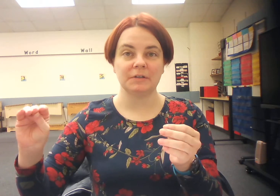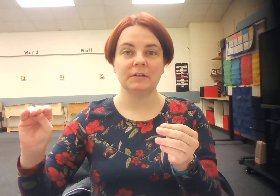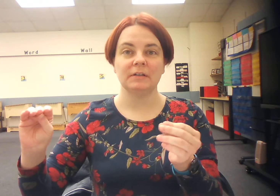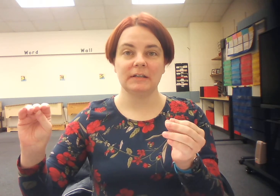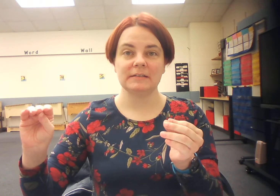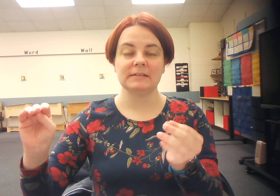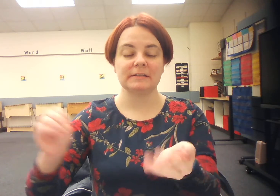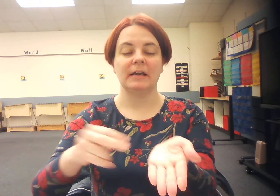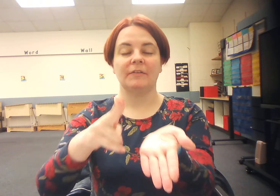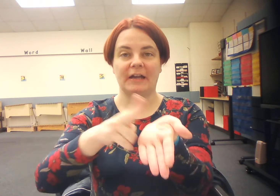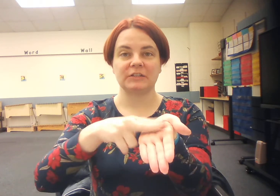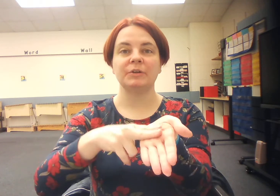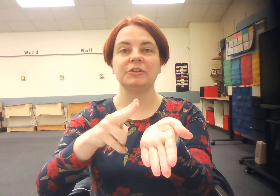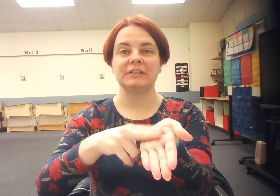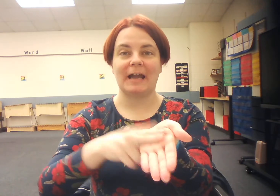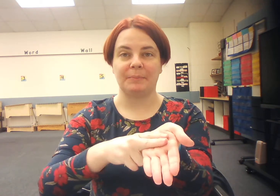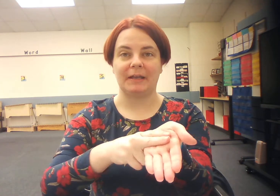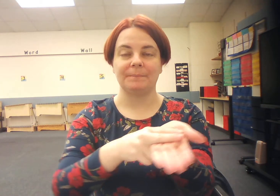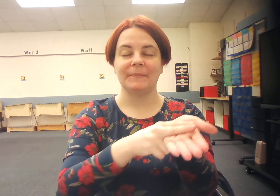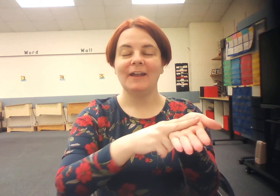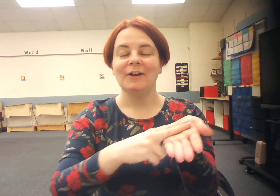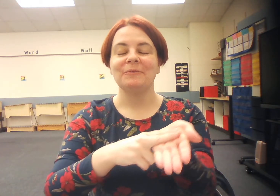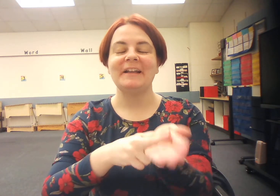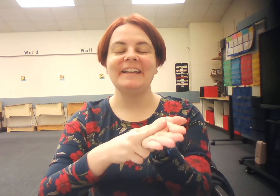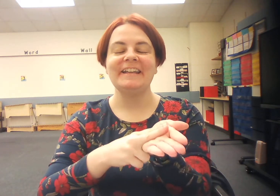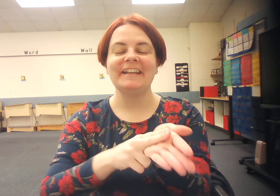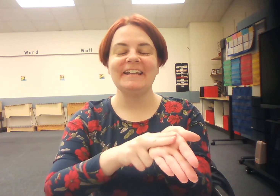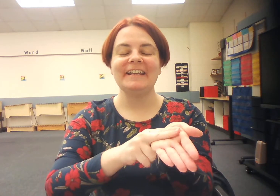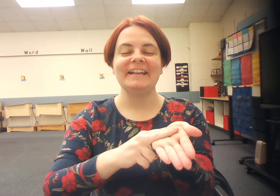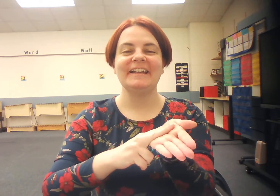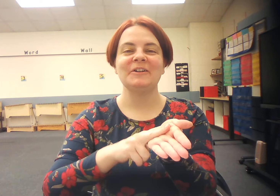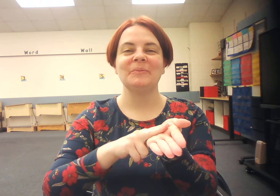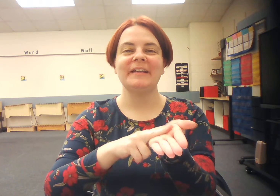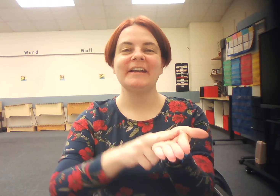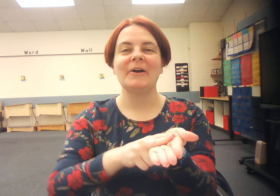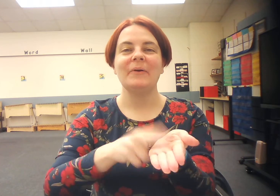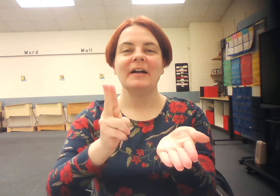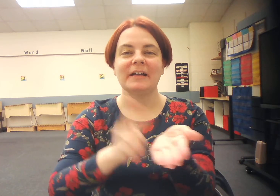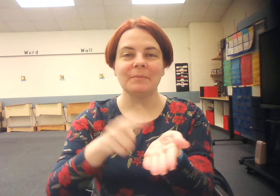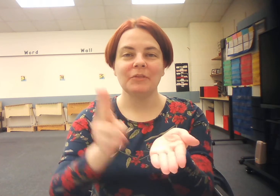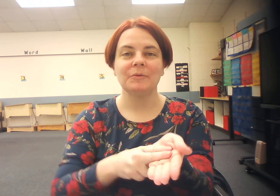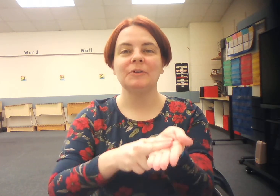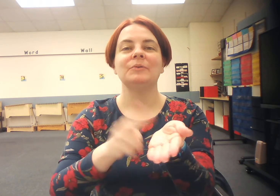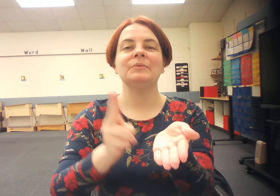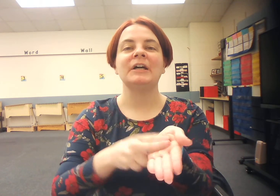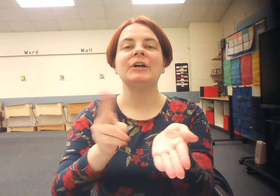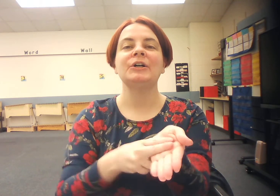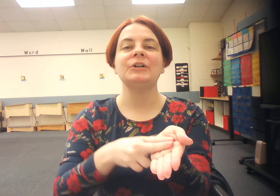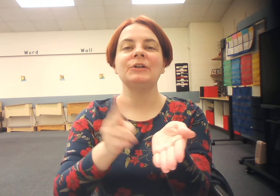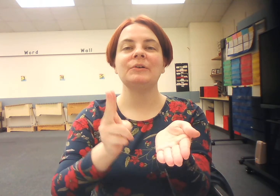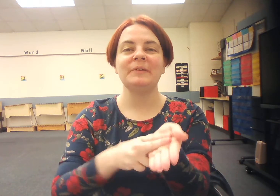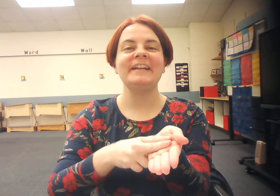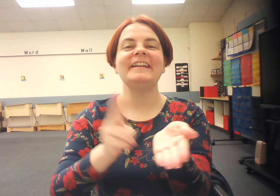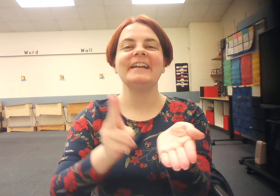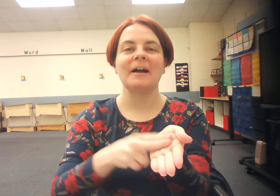is that's what you're tapping ready here we go come through no hurry come